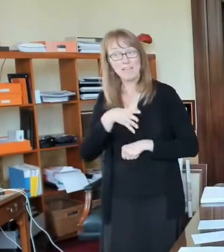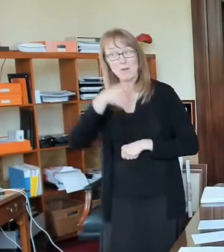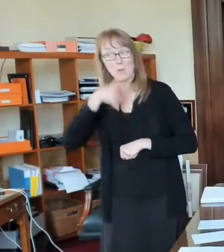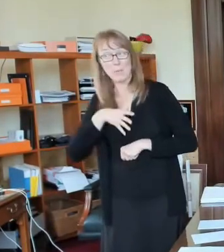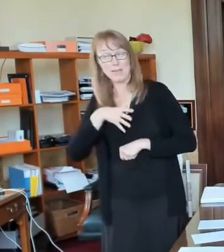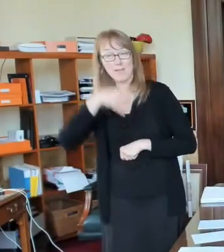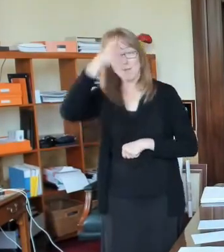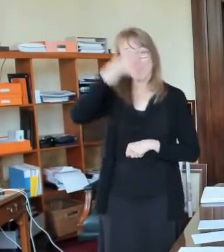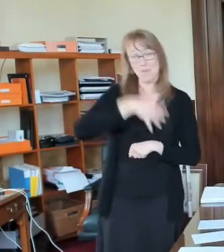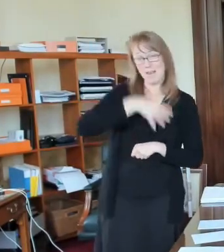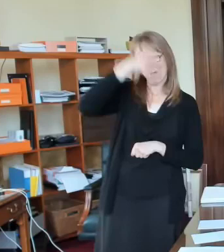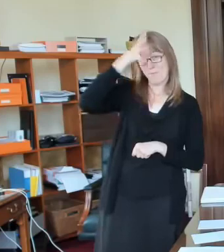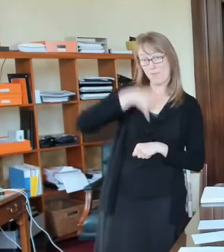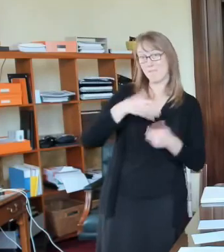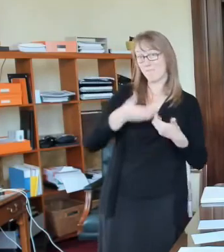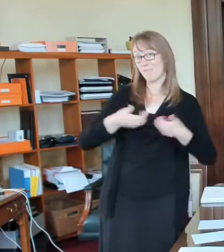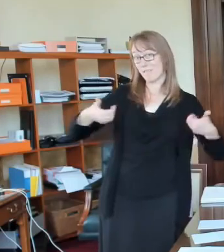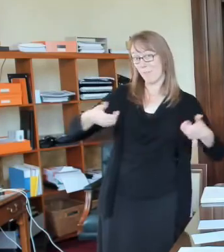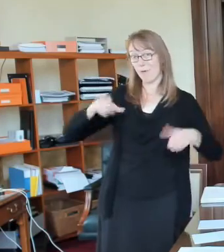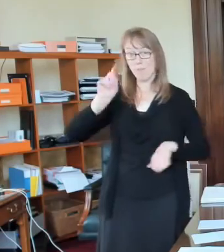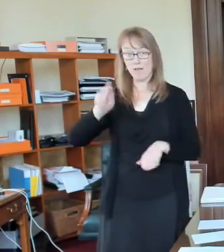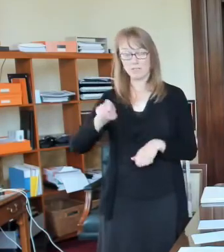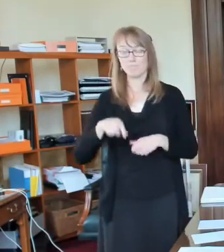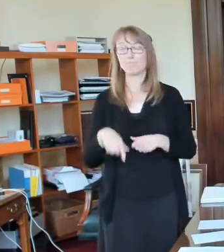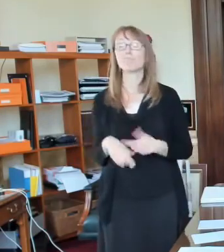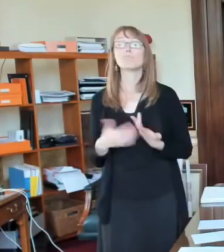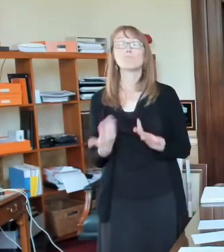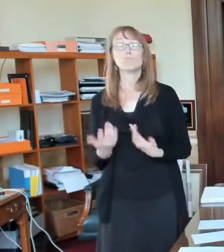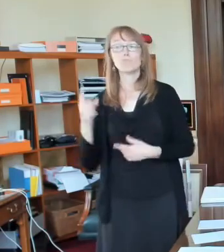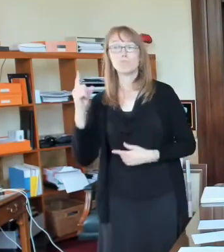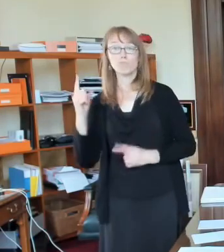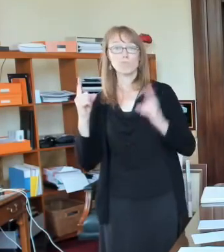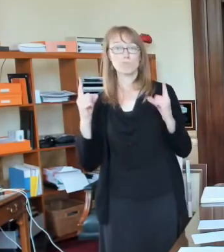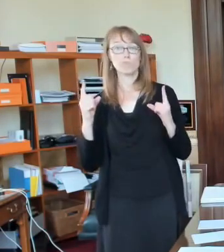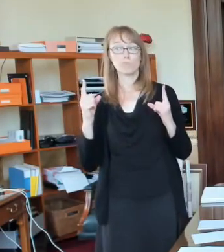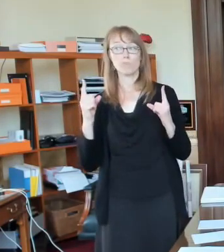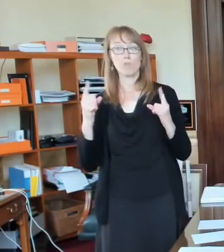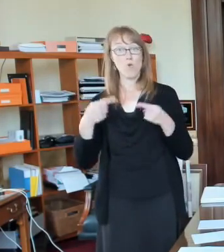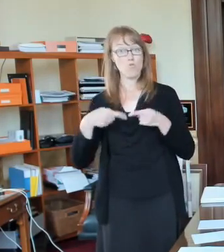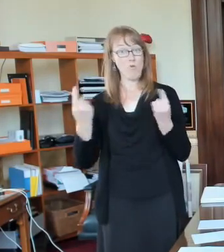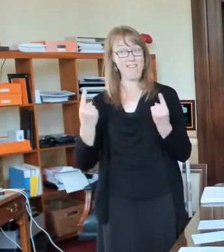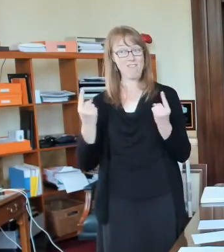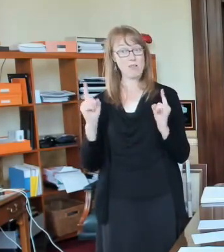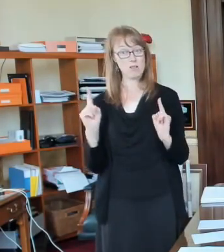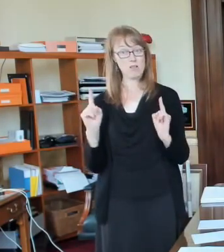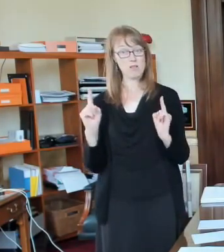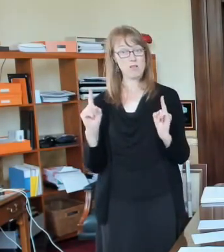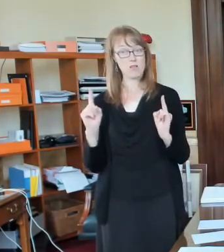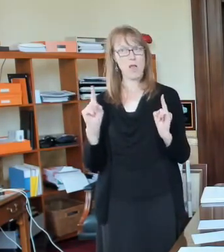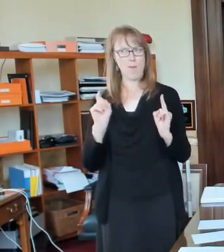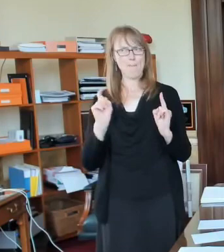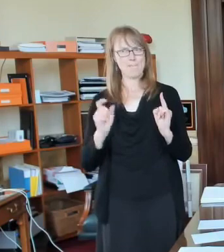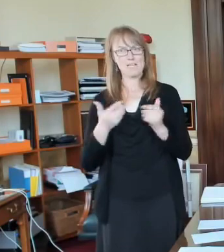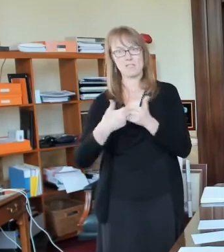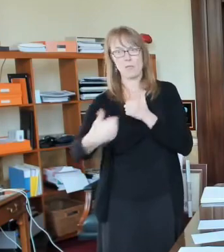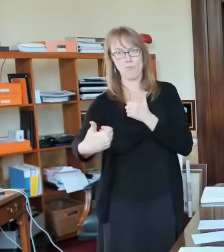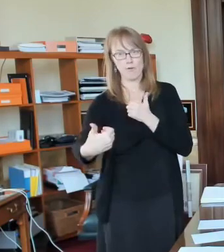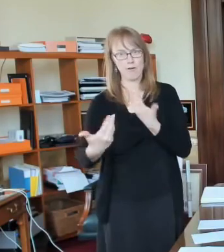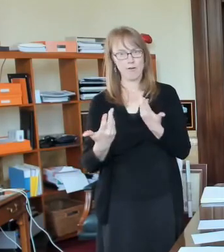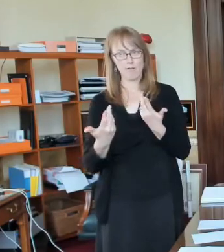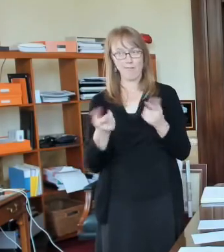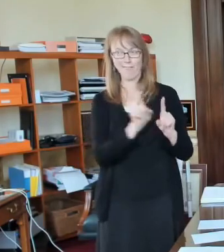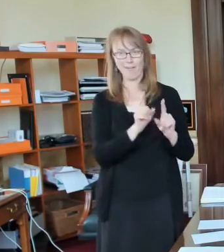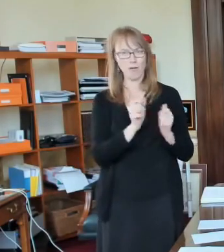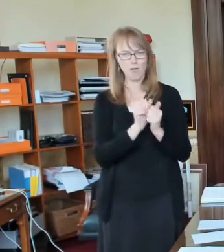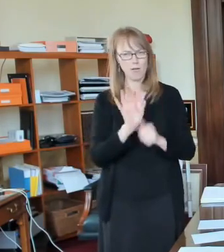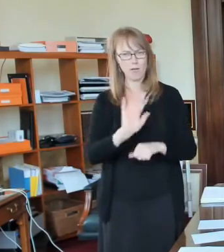rivals have to be separated from one another. If you're going to run a safe jail, you've got to have the room to do that. Now, it's certainly